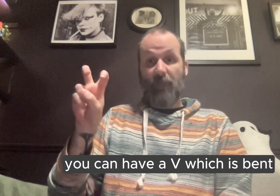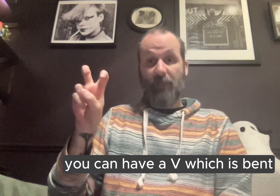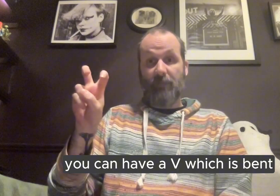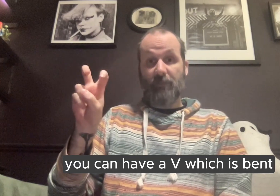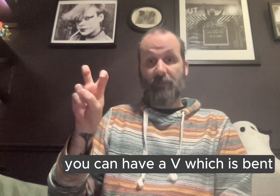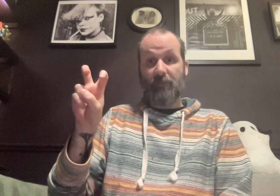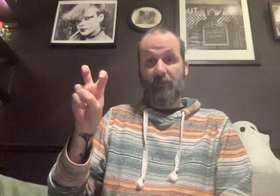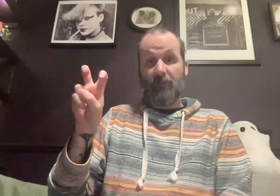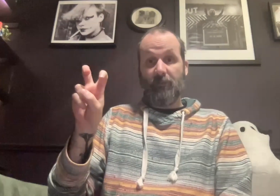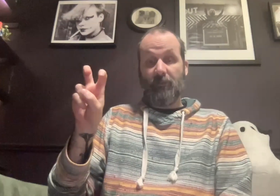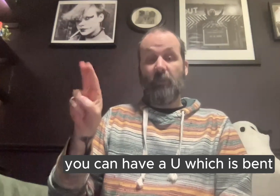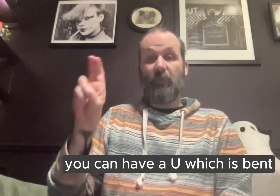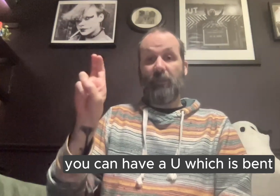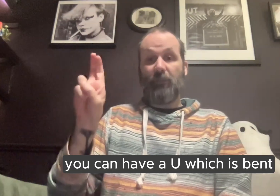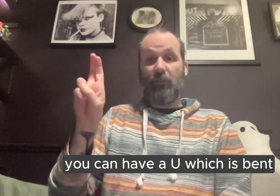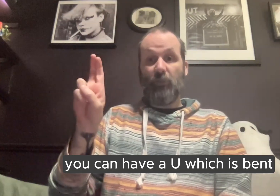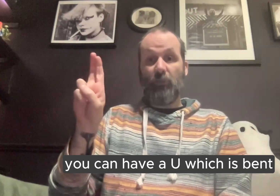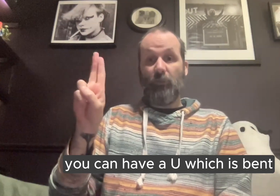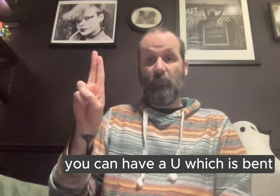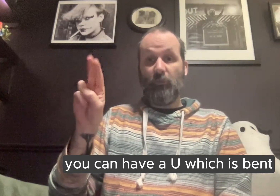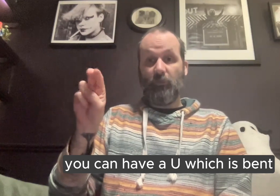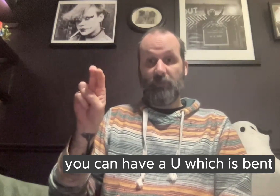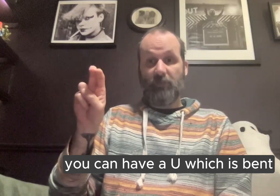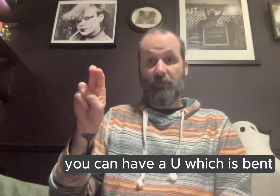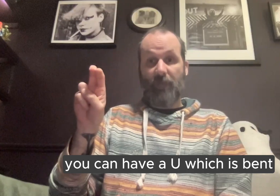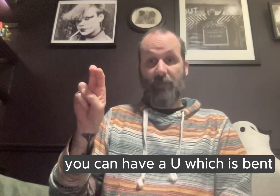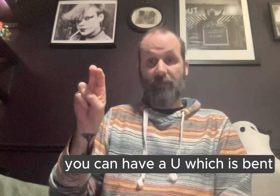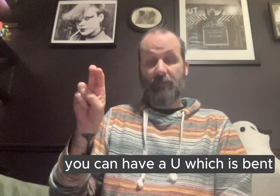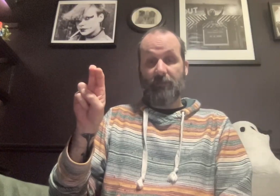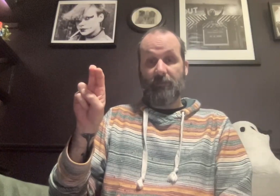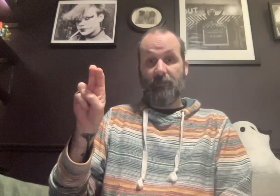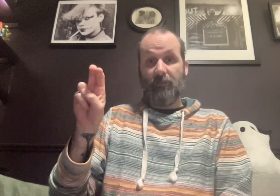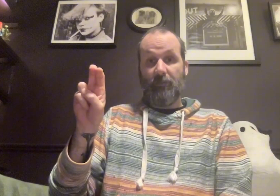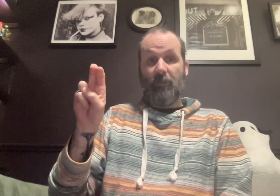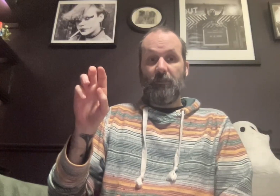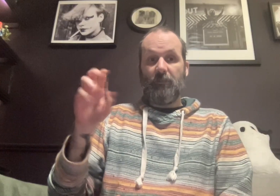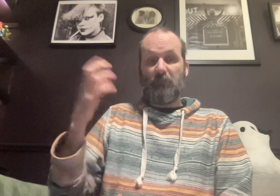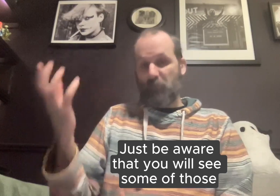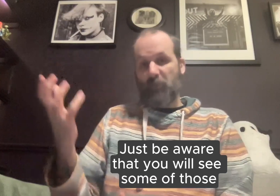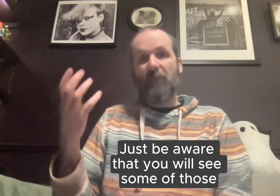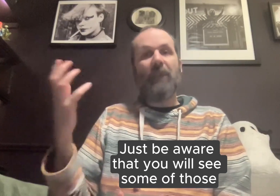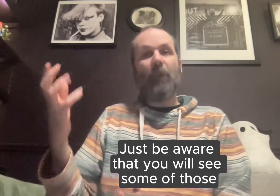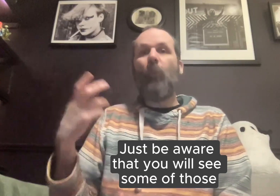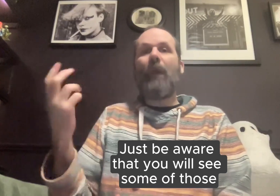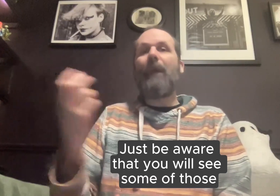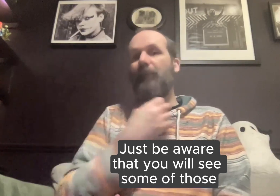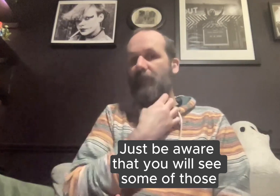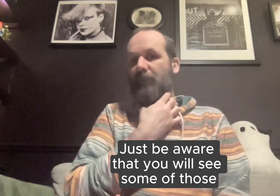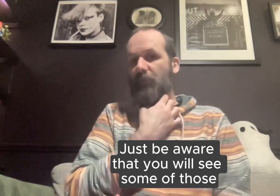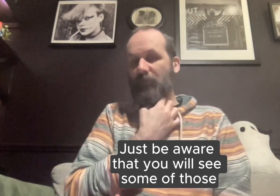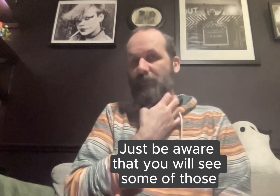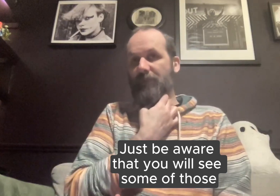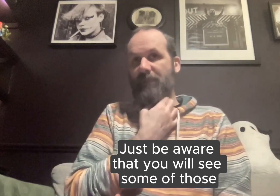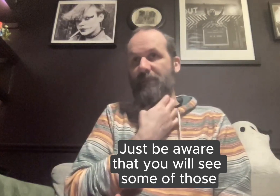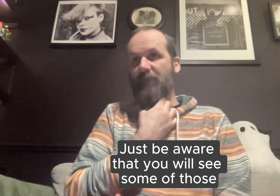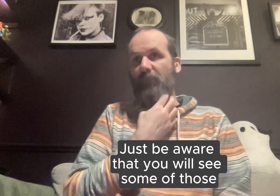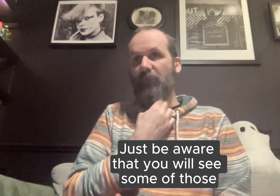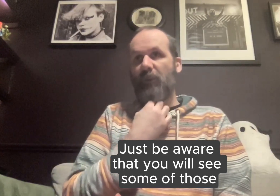is bent. You can have a U, which is bent. just be aware that you will see some of